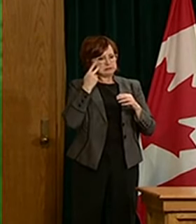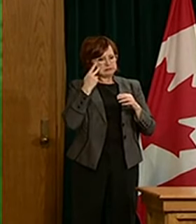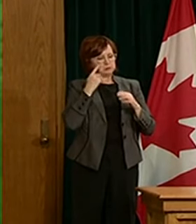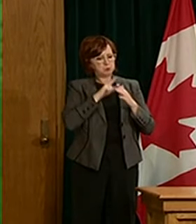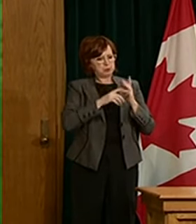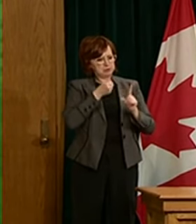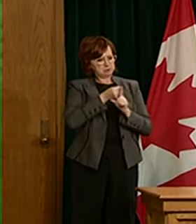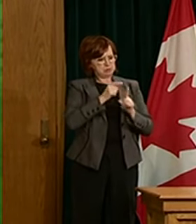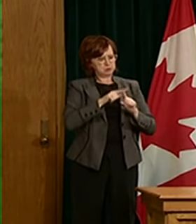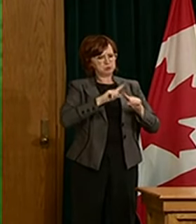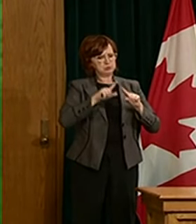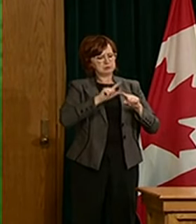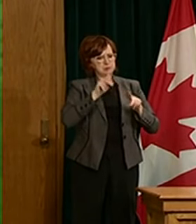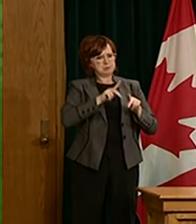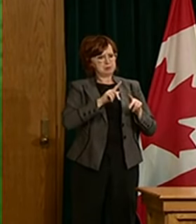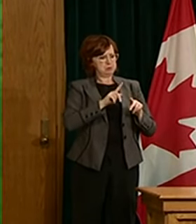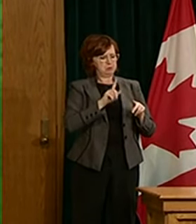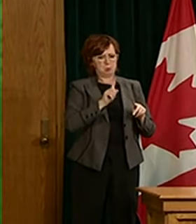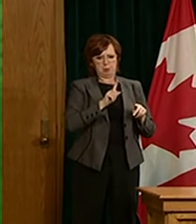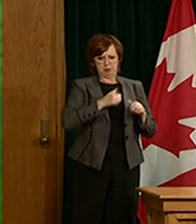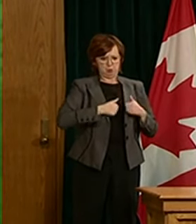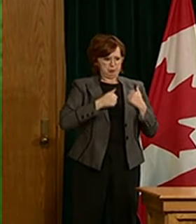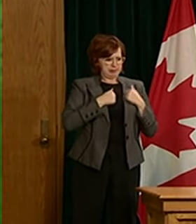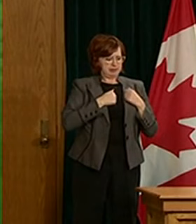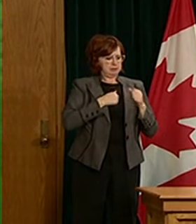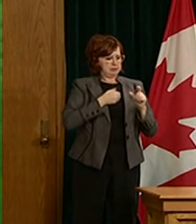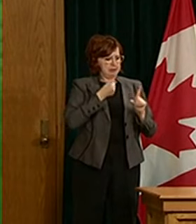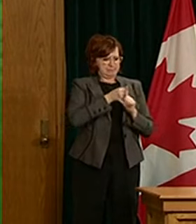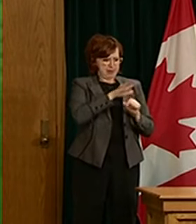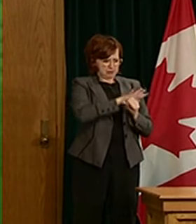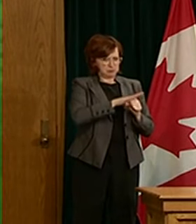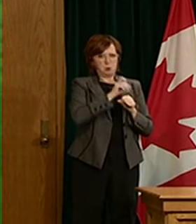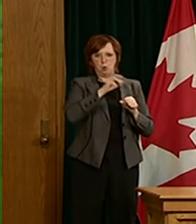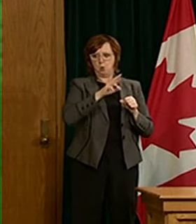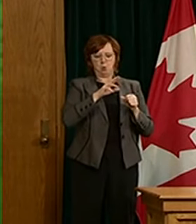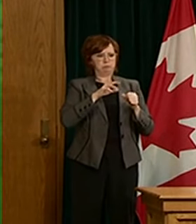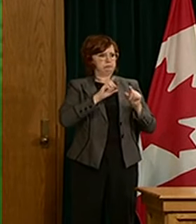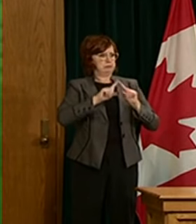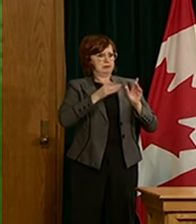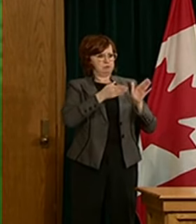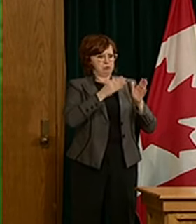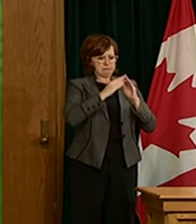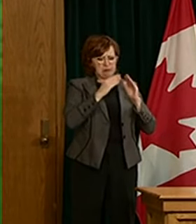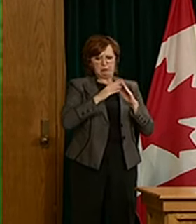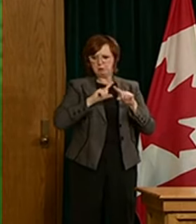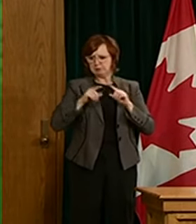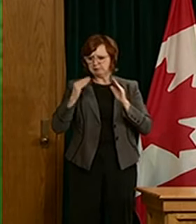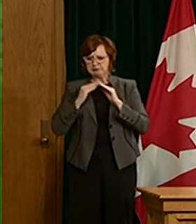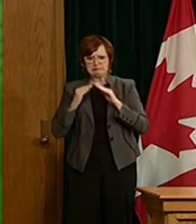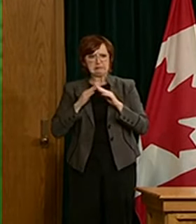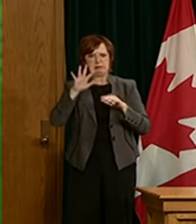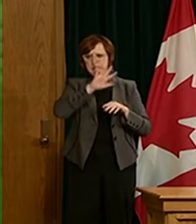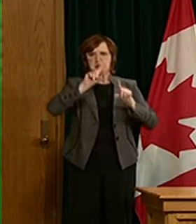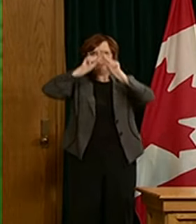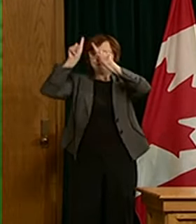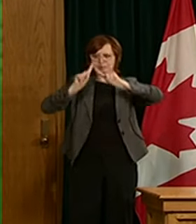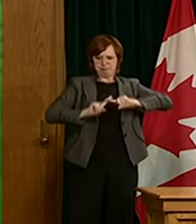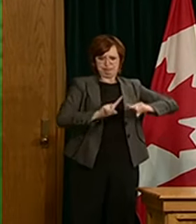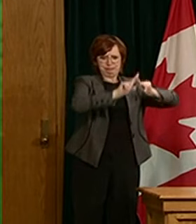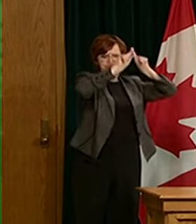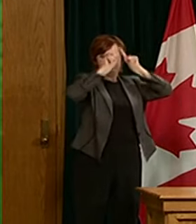groups. We know that individuals and communities will be affected in different ways, even though the pandemic involves everyone. And our goal as a